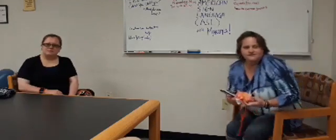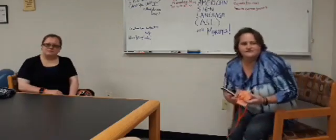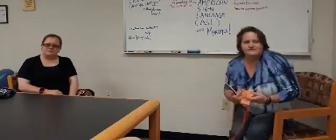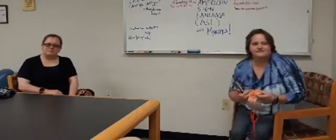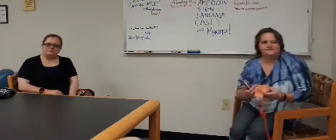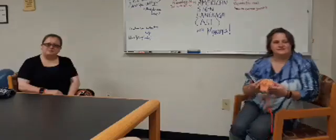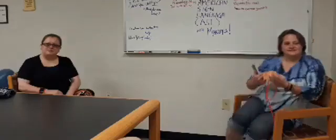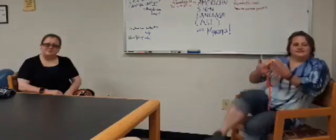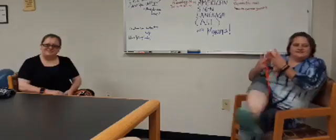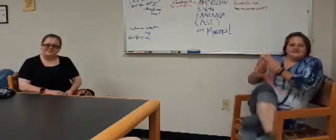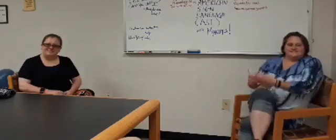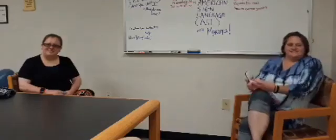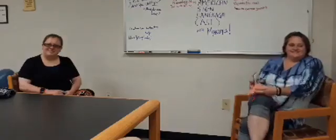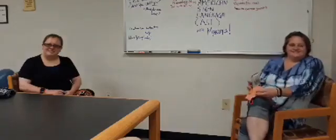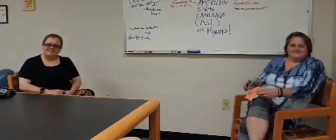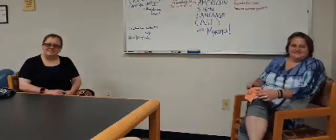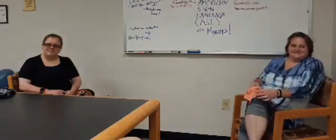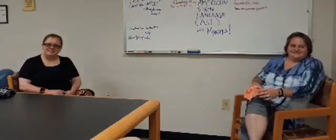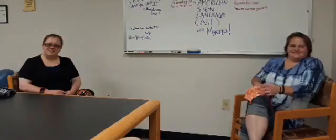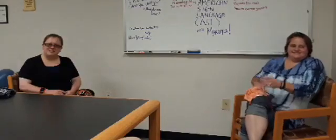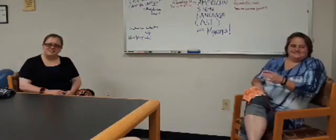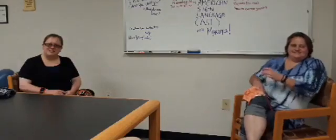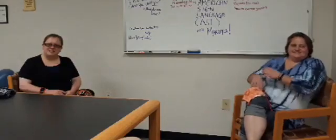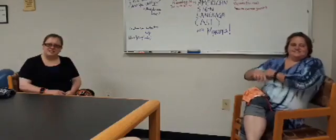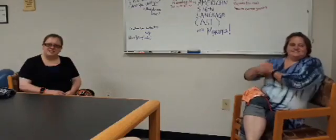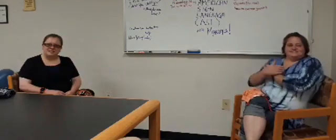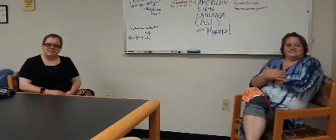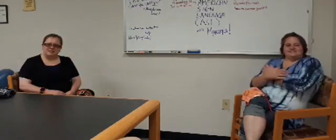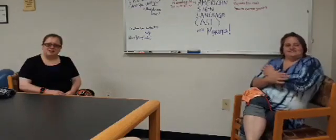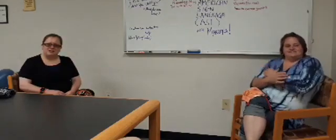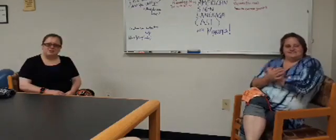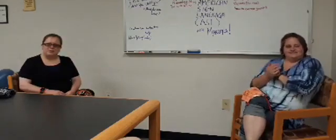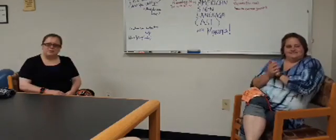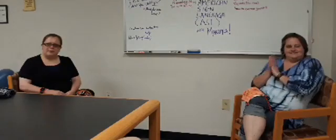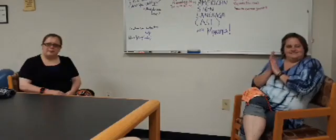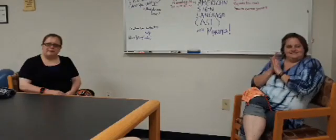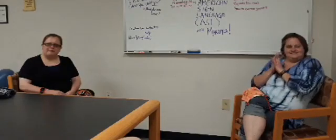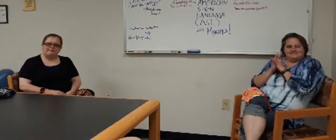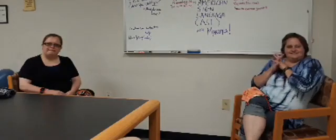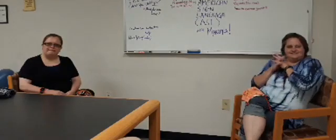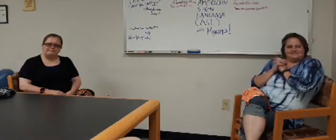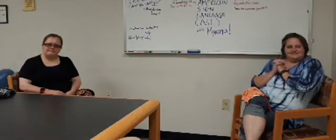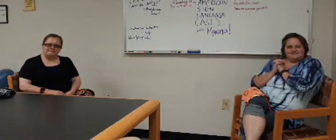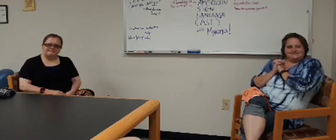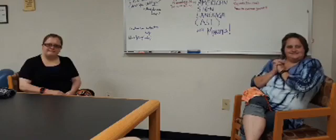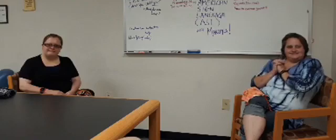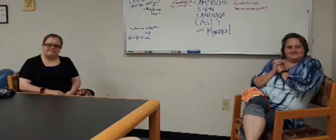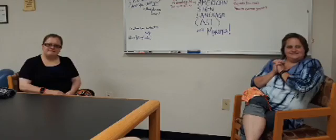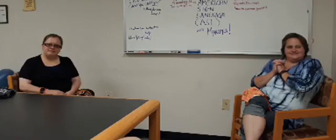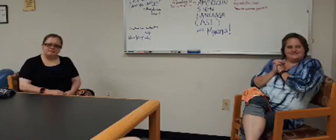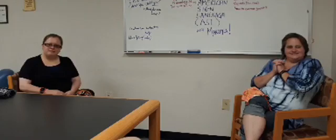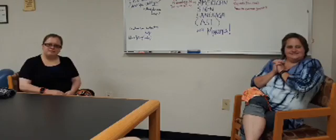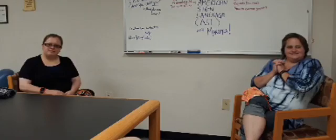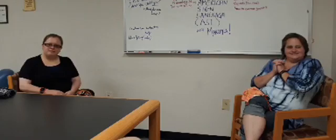fault. But that's okay. Yeah. So ideally, if you are of the hearing community, clearly